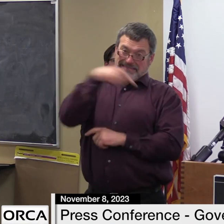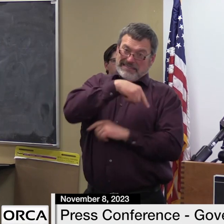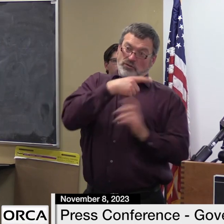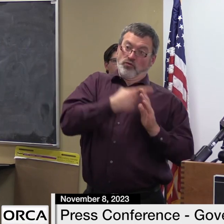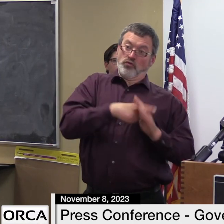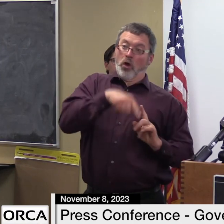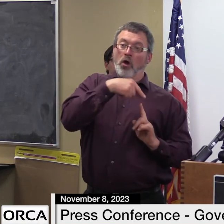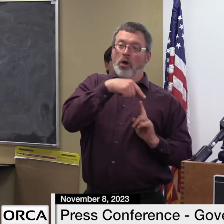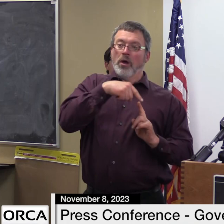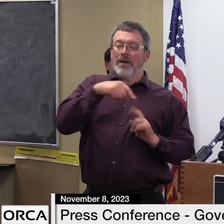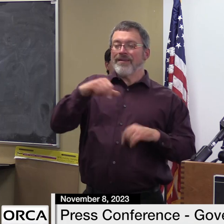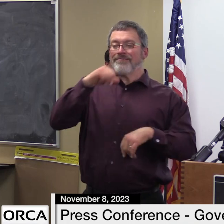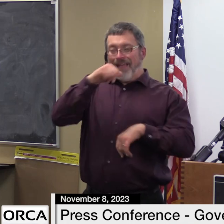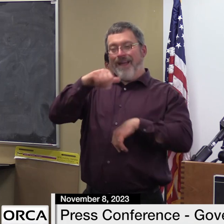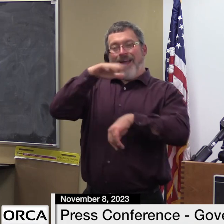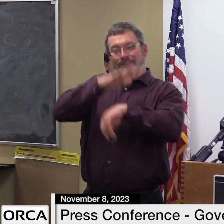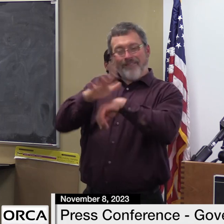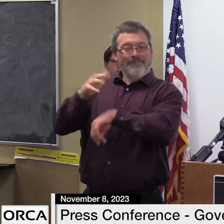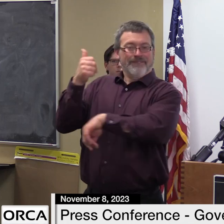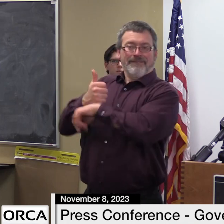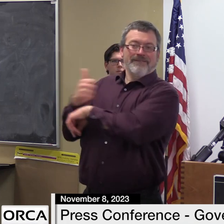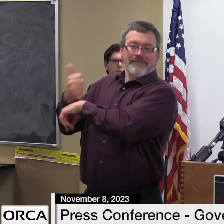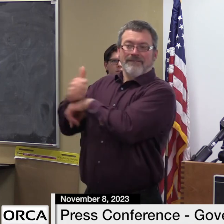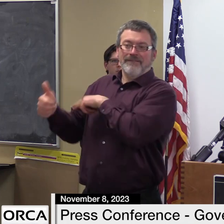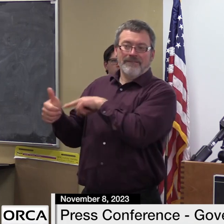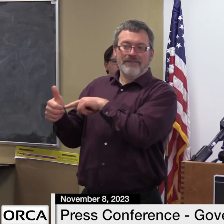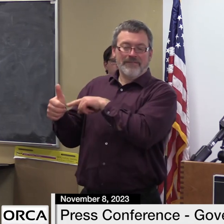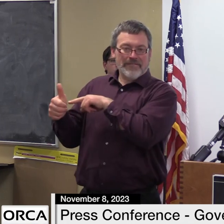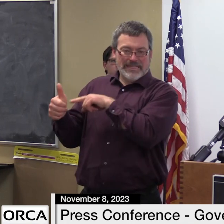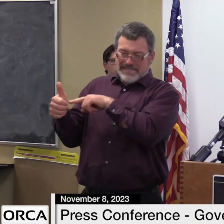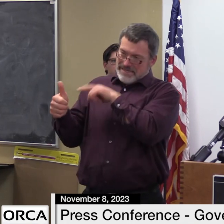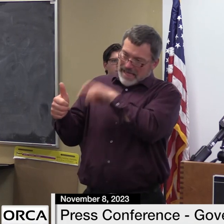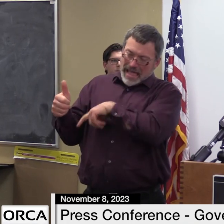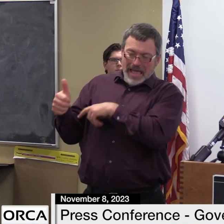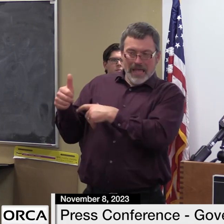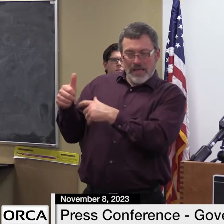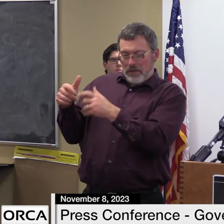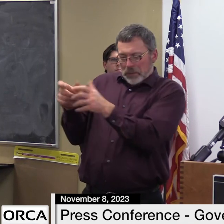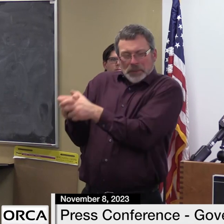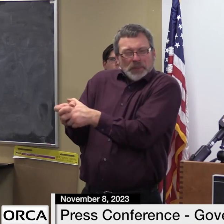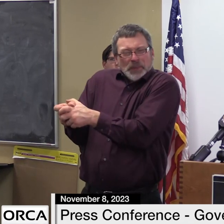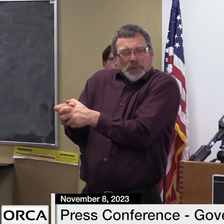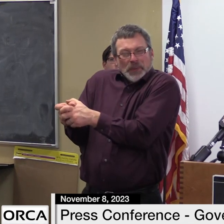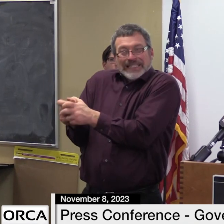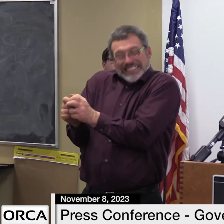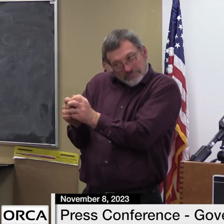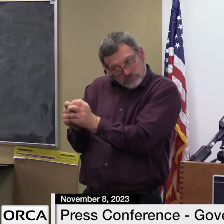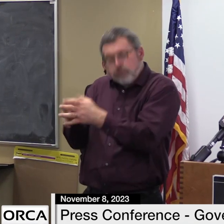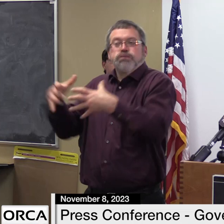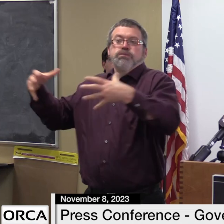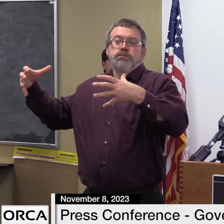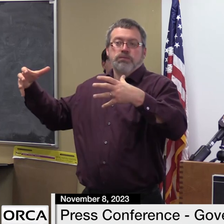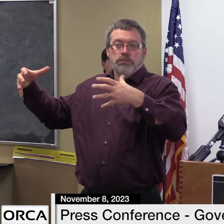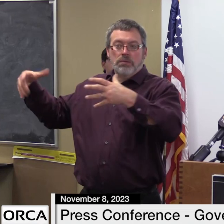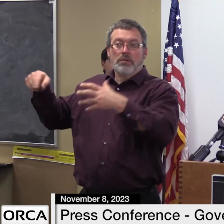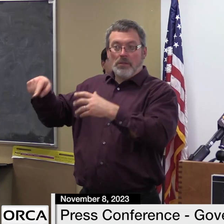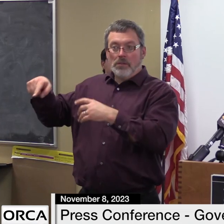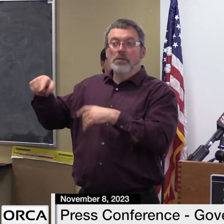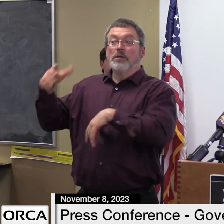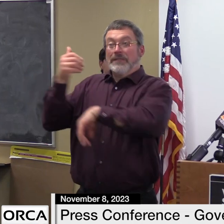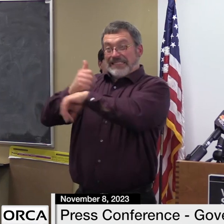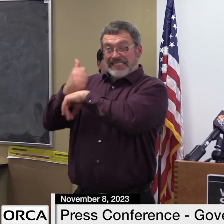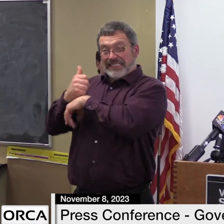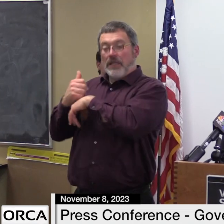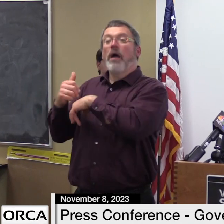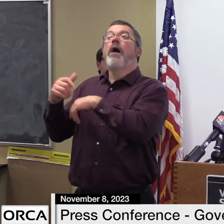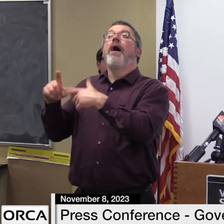units. And that's where we want to focus right now. We are doing a lot of work to connect people to services, mental